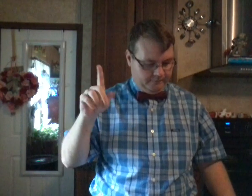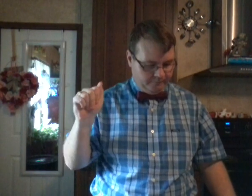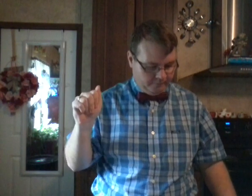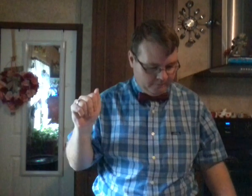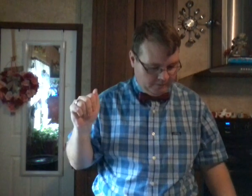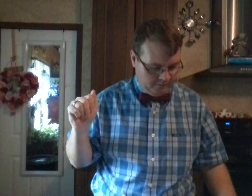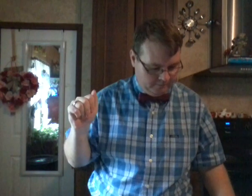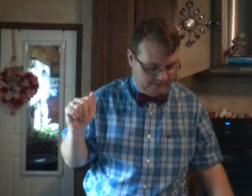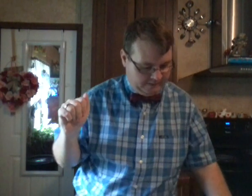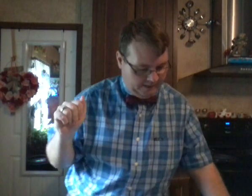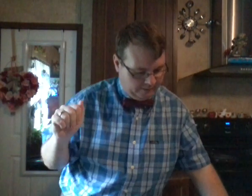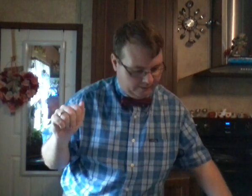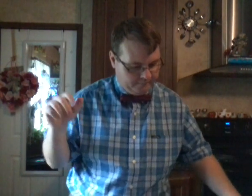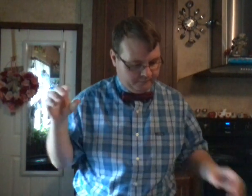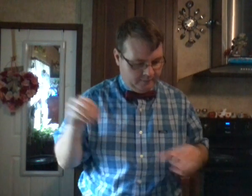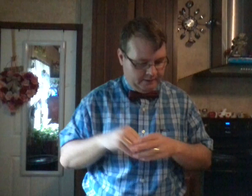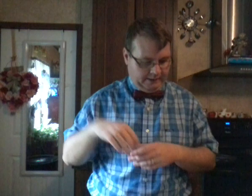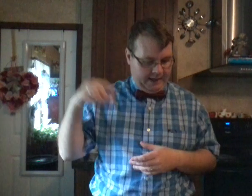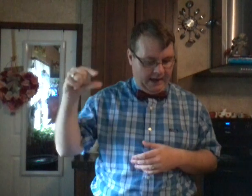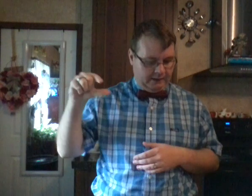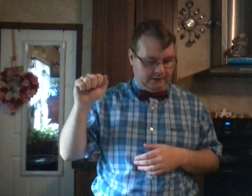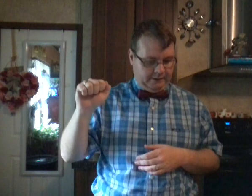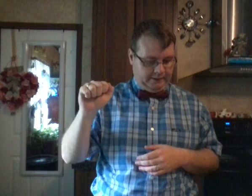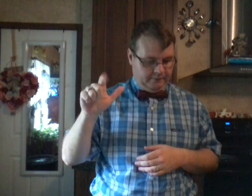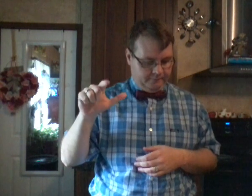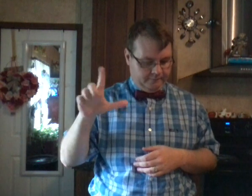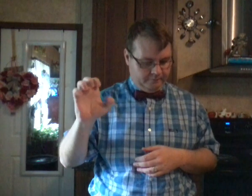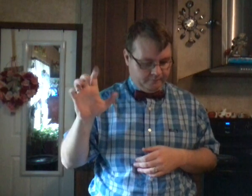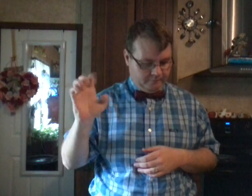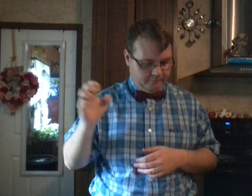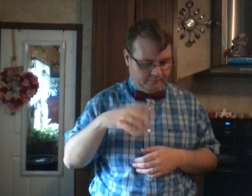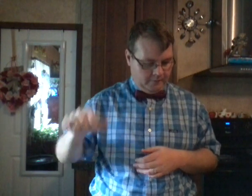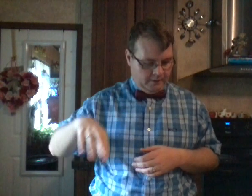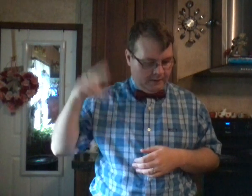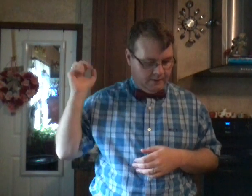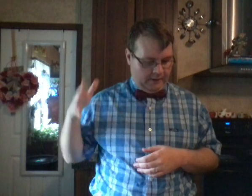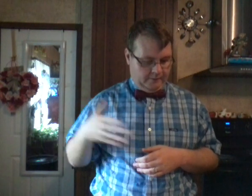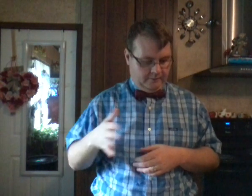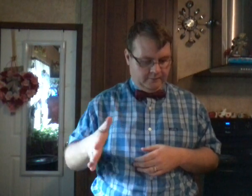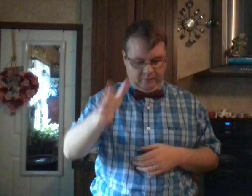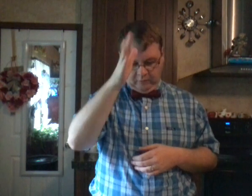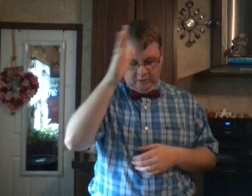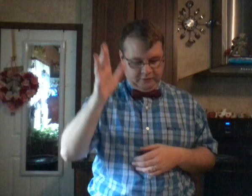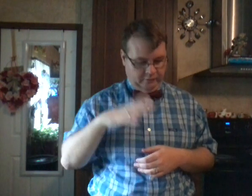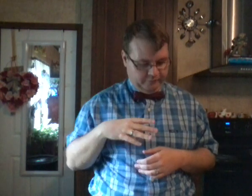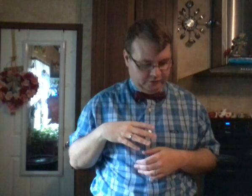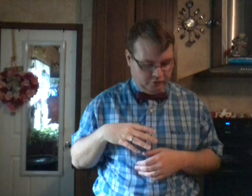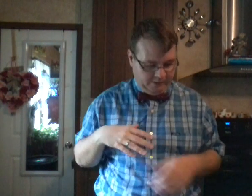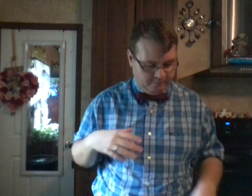Bethsaida, Bethsaida, in Galilee, and they were also fishermen.